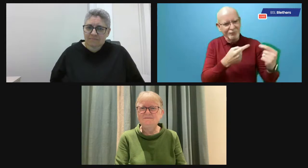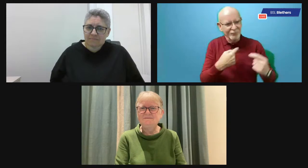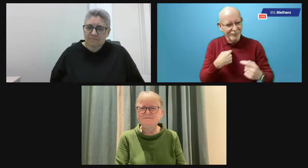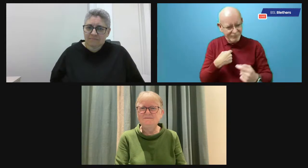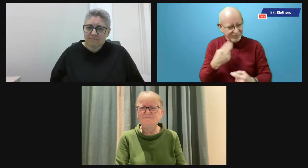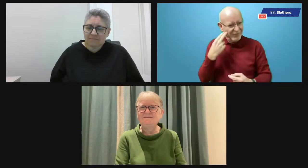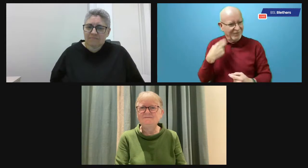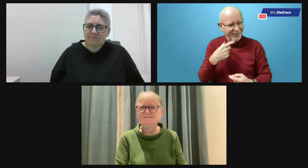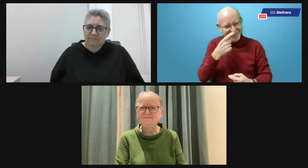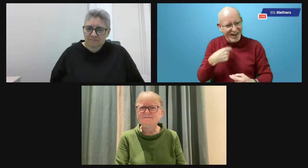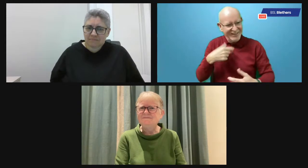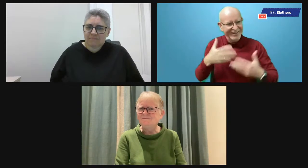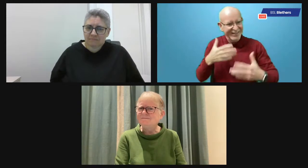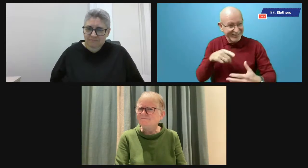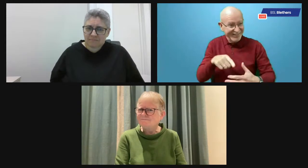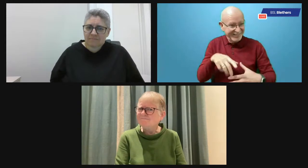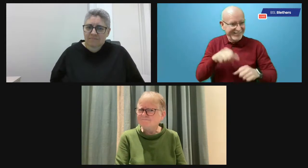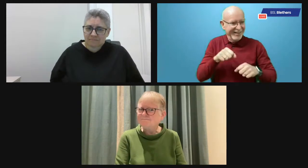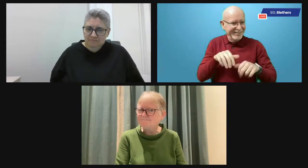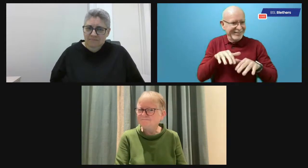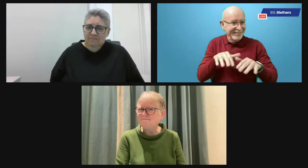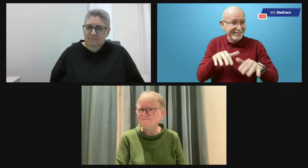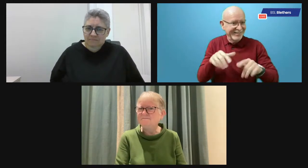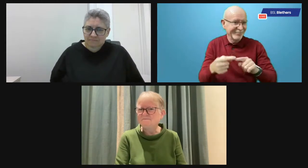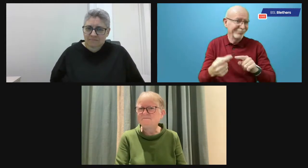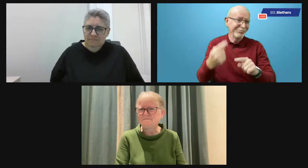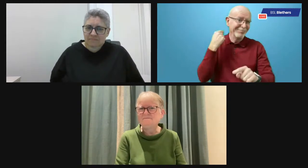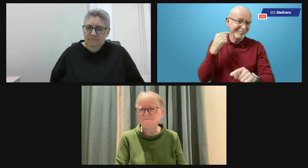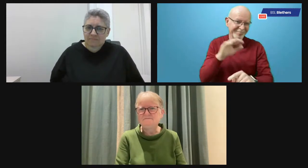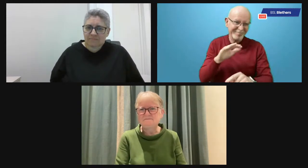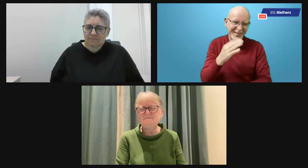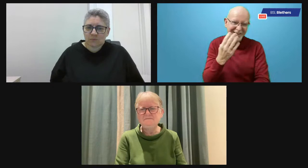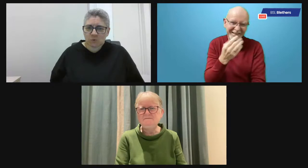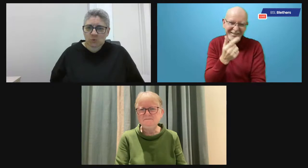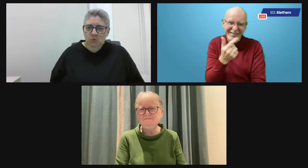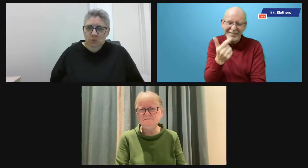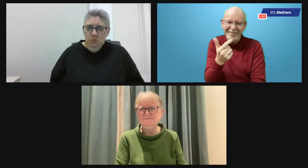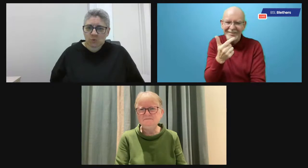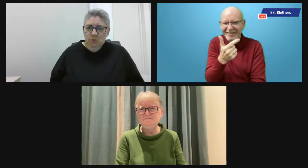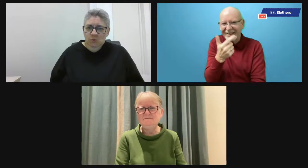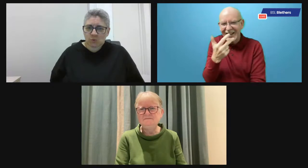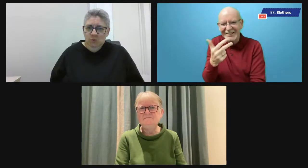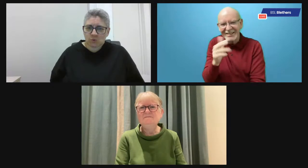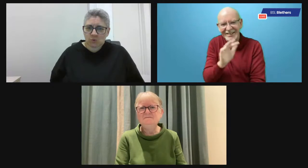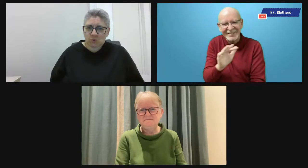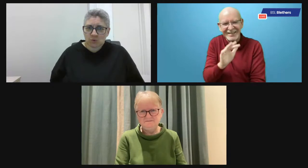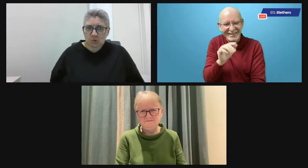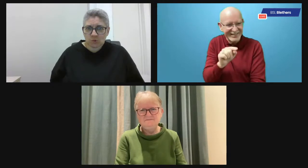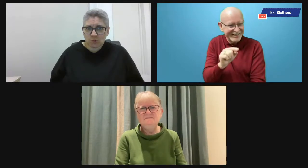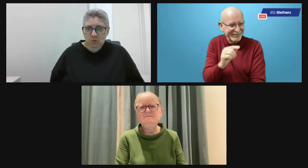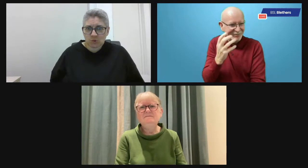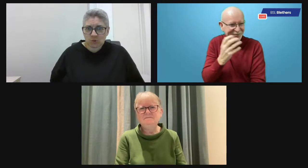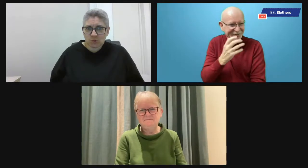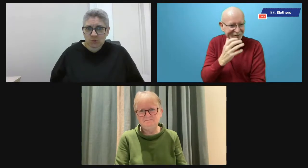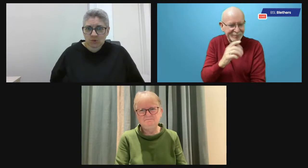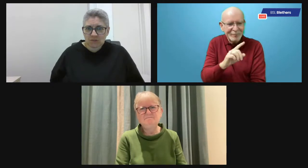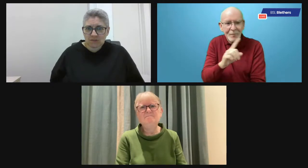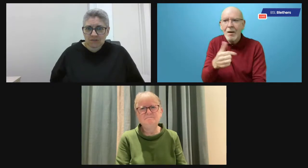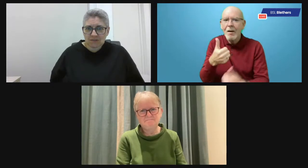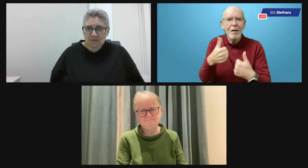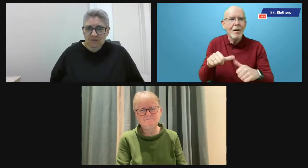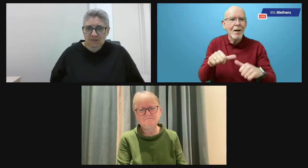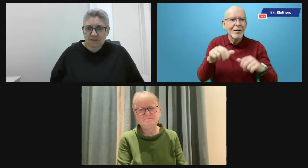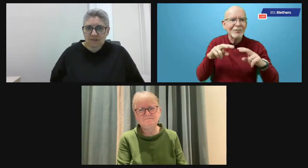only hearing people that could teach. And I really didn't like that. So I challenged that then. and that challenge has